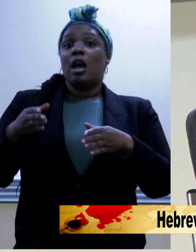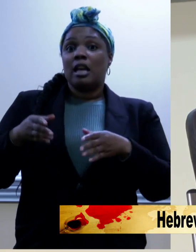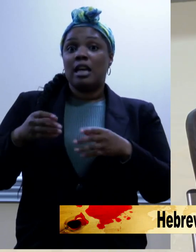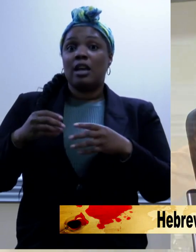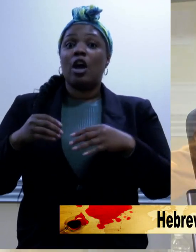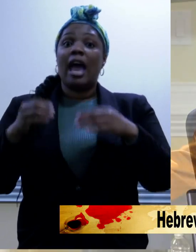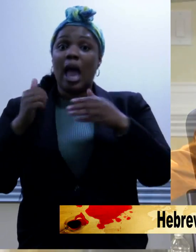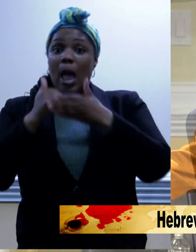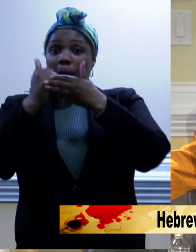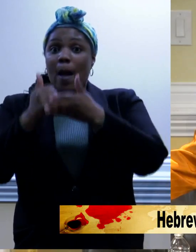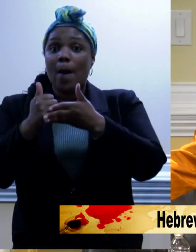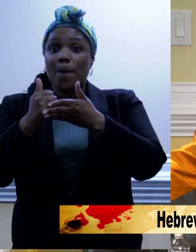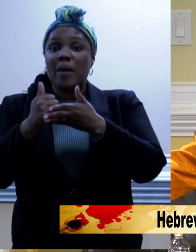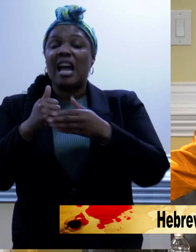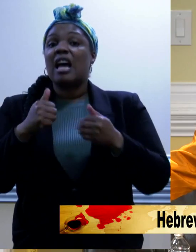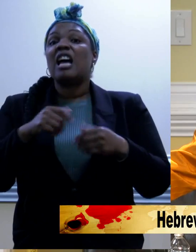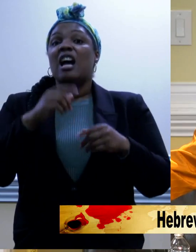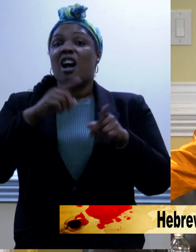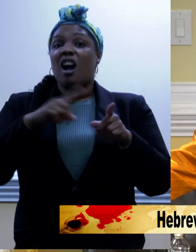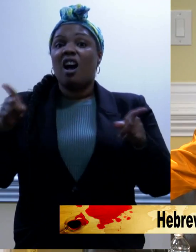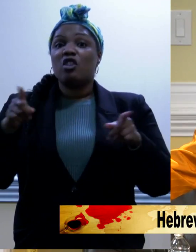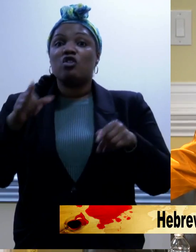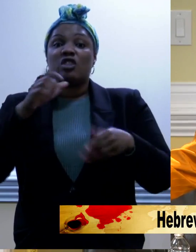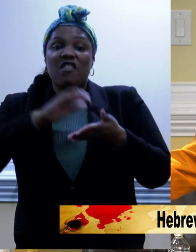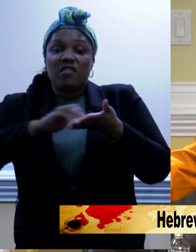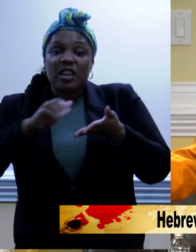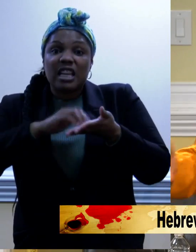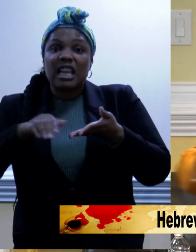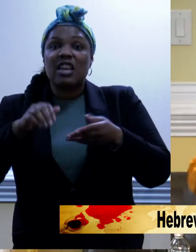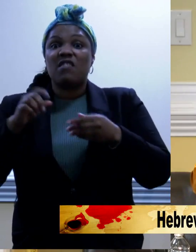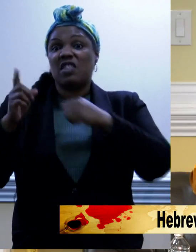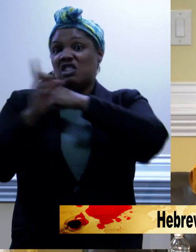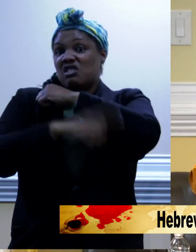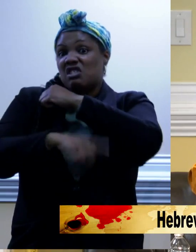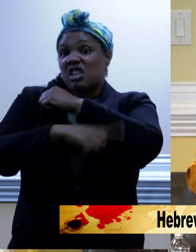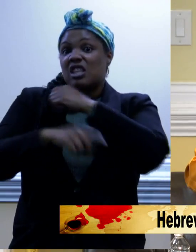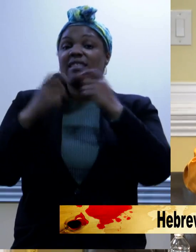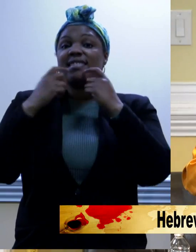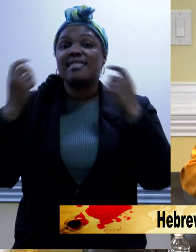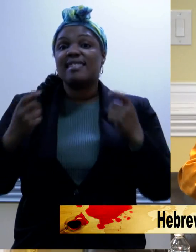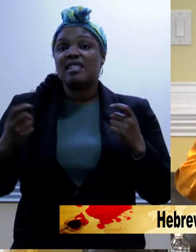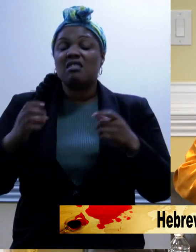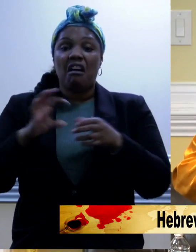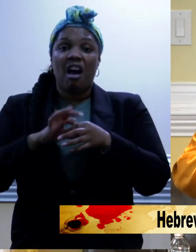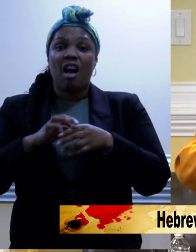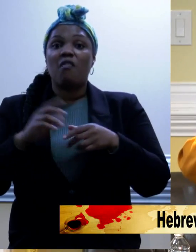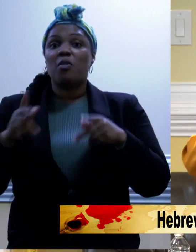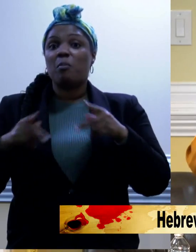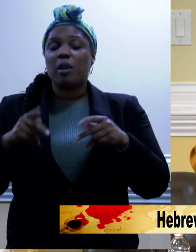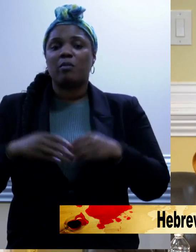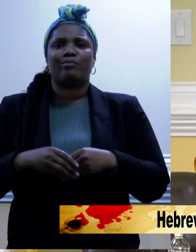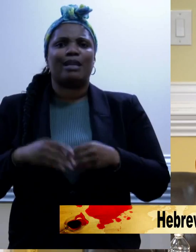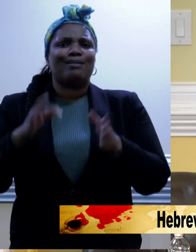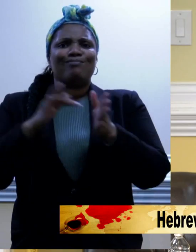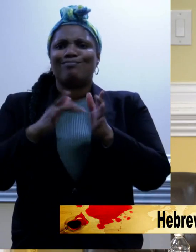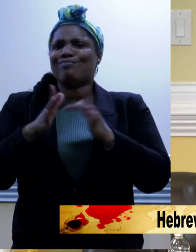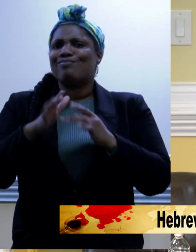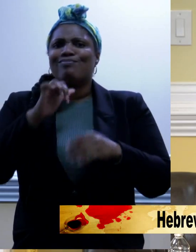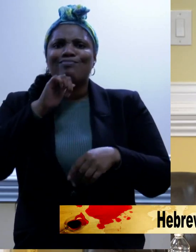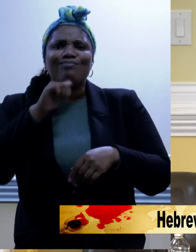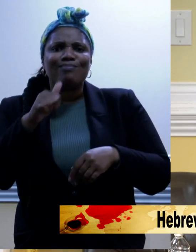Keep telling you, this guy don't die. Live forever to make intercession. Jesus cannot